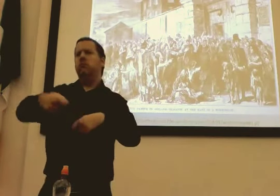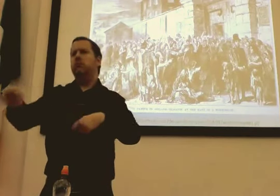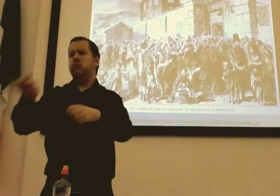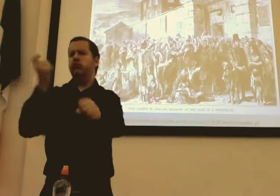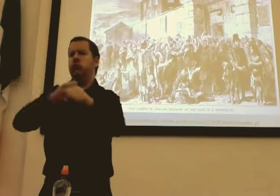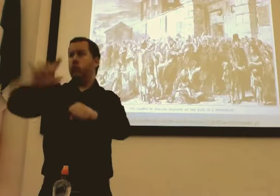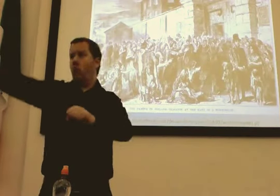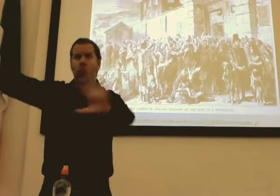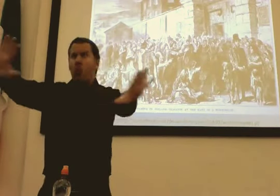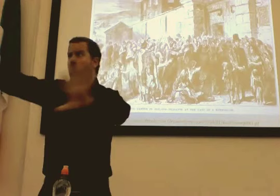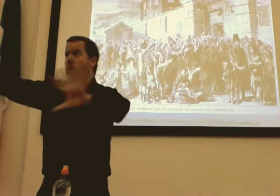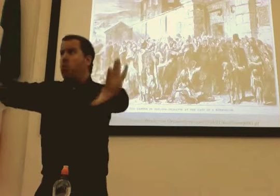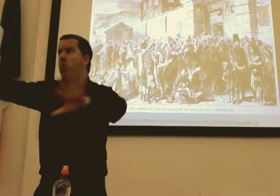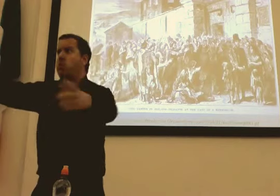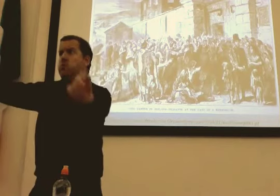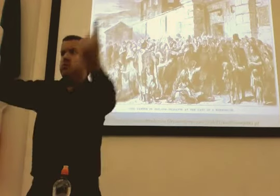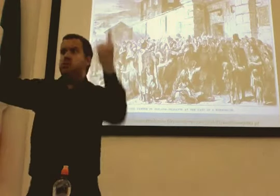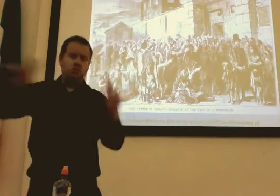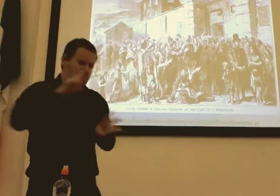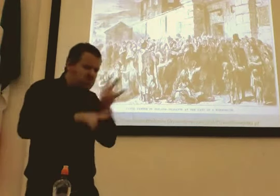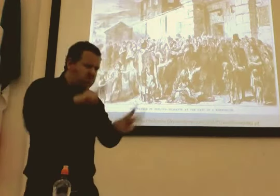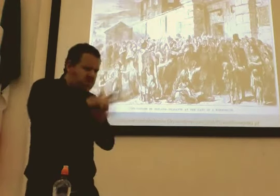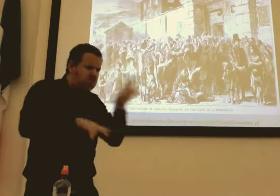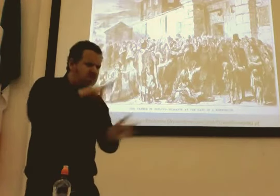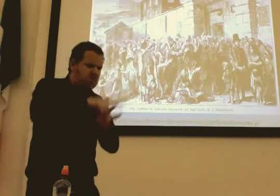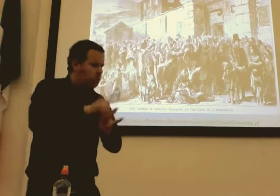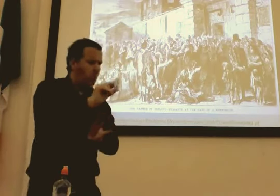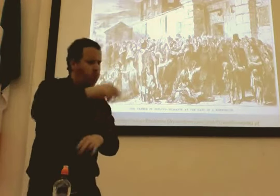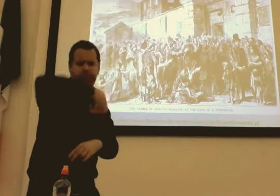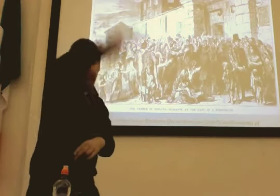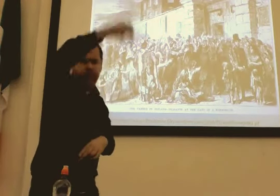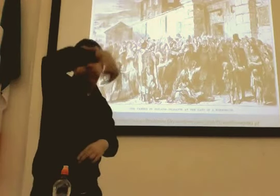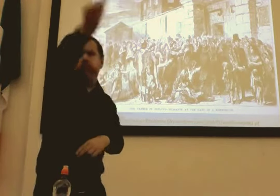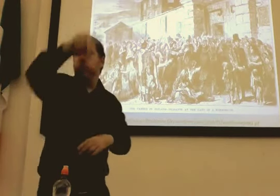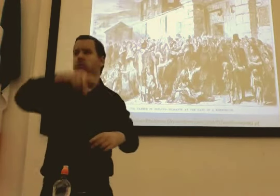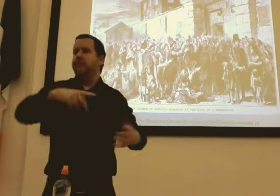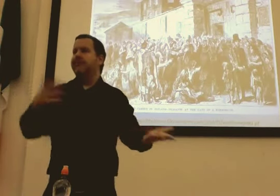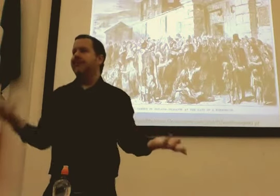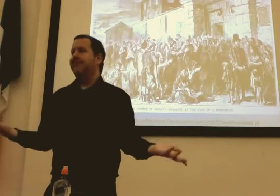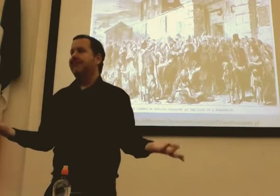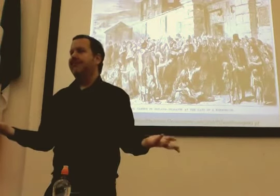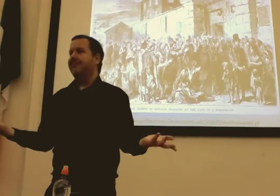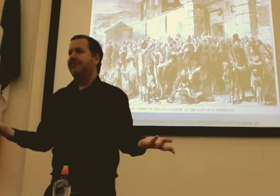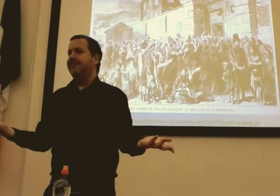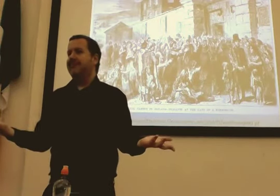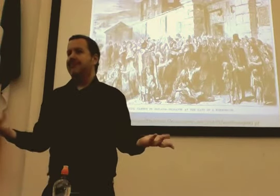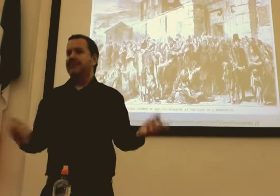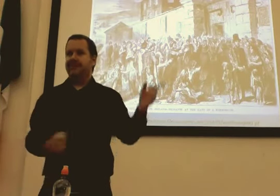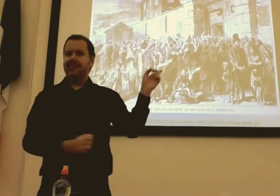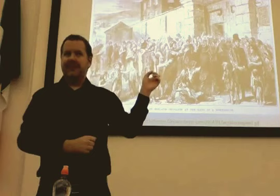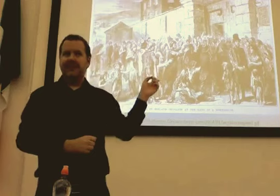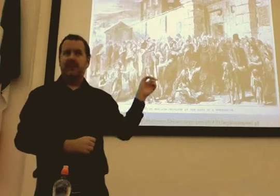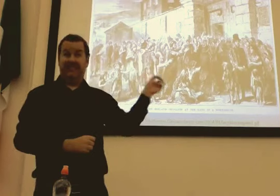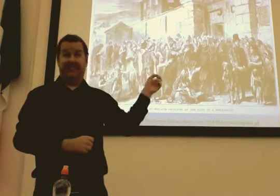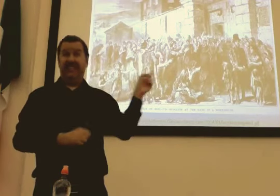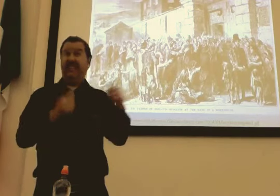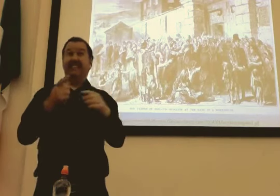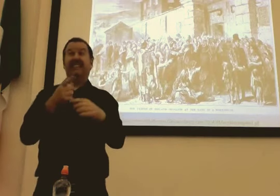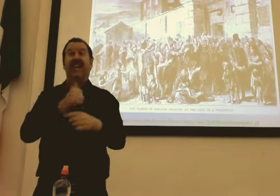So this is where they would open the door, but it wouldn't be free for all to let people in. They would actually question people and see who was deemed worthy to actually